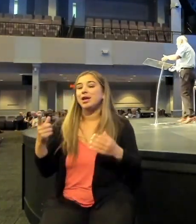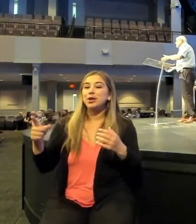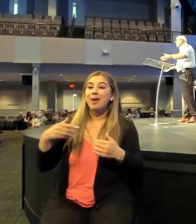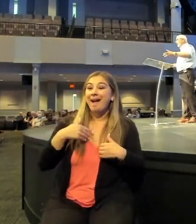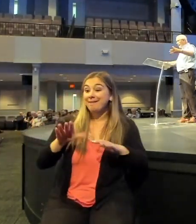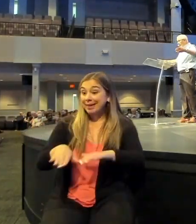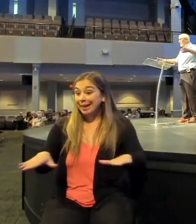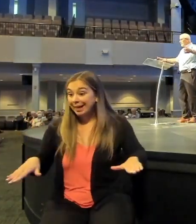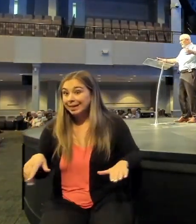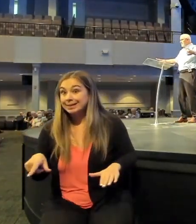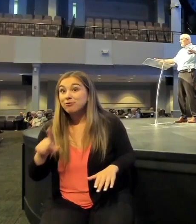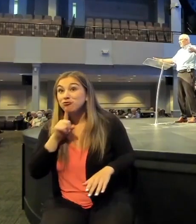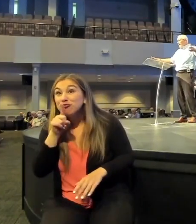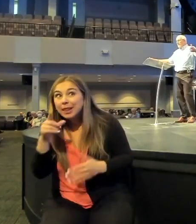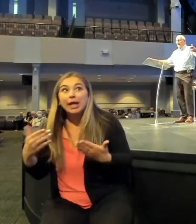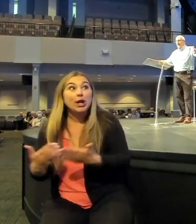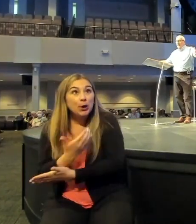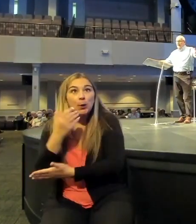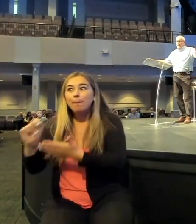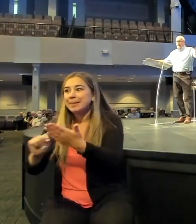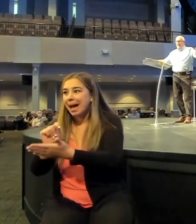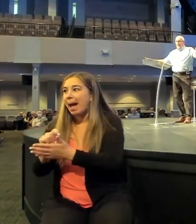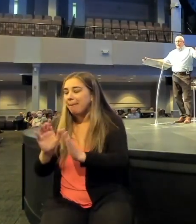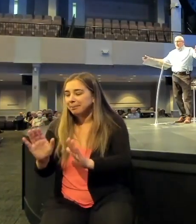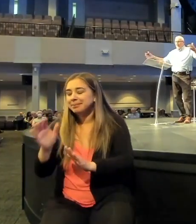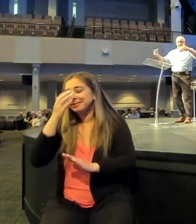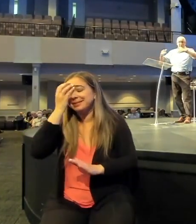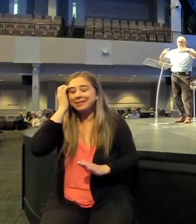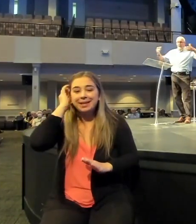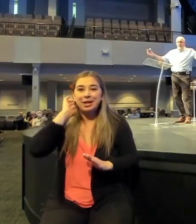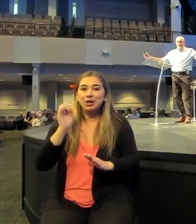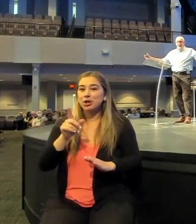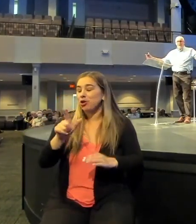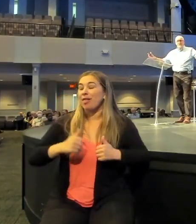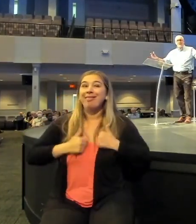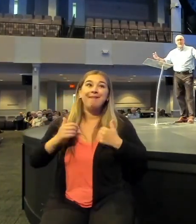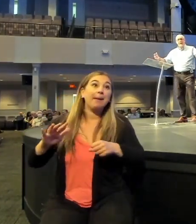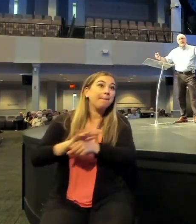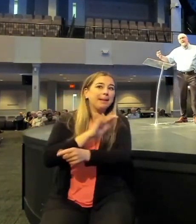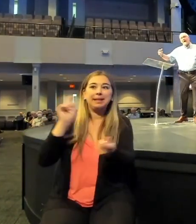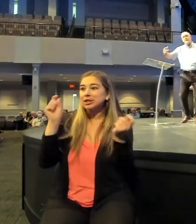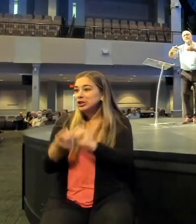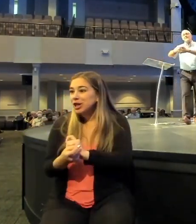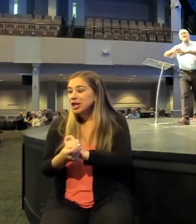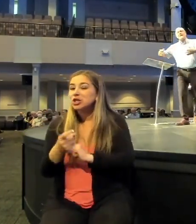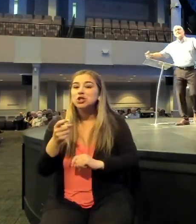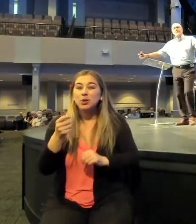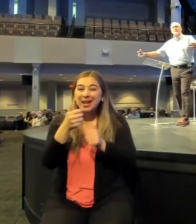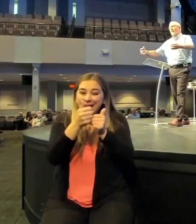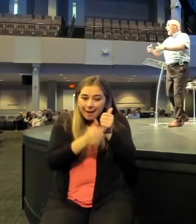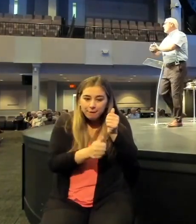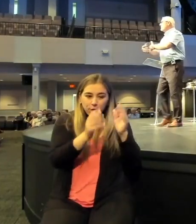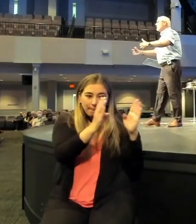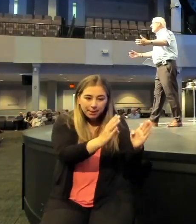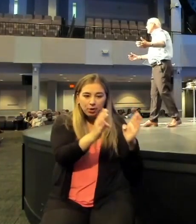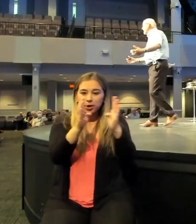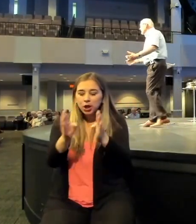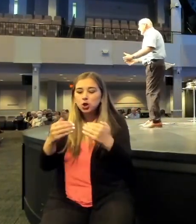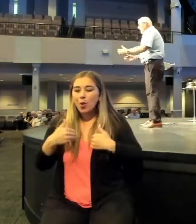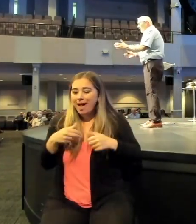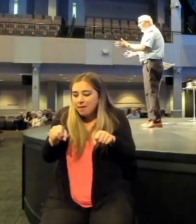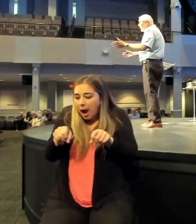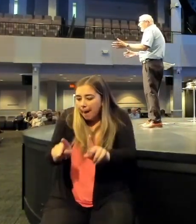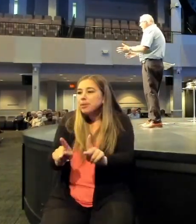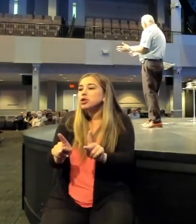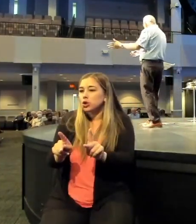having kids, it's a really new season, right? Okay. I mean, your life completely changes. And so in every season, there are